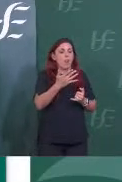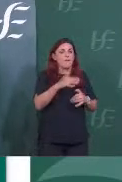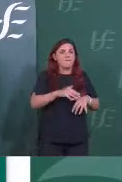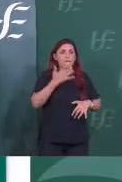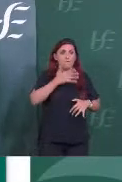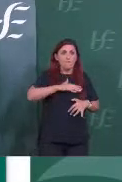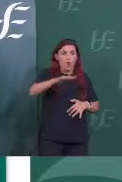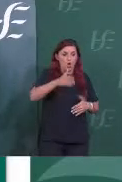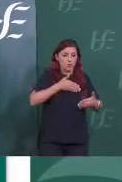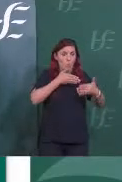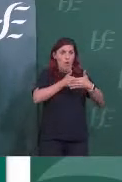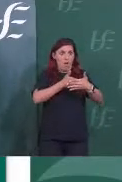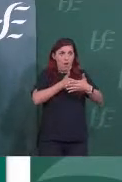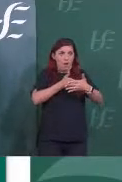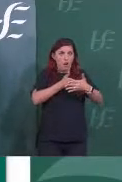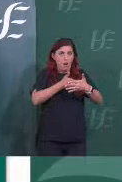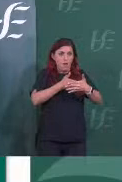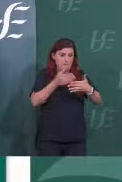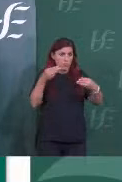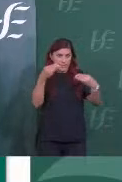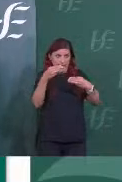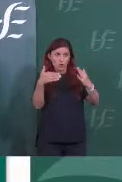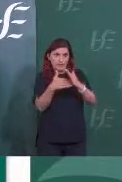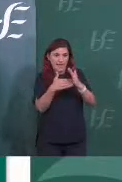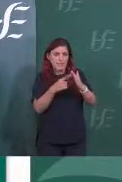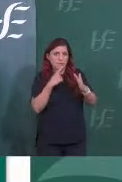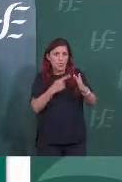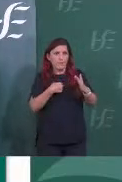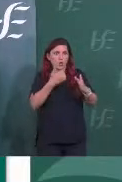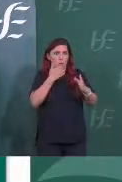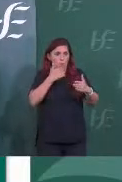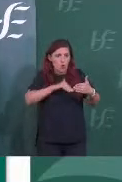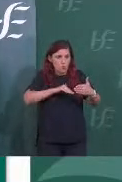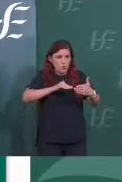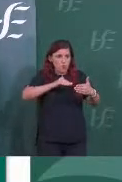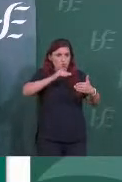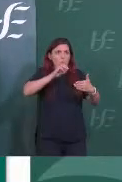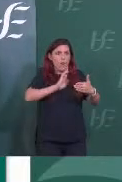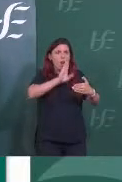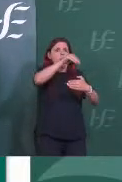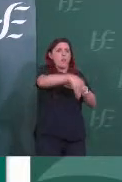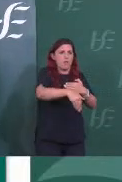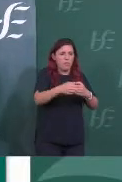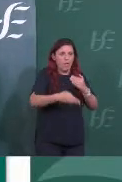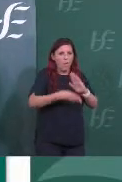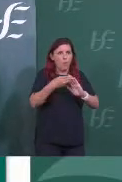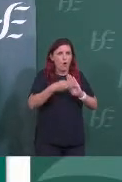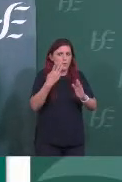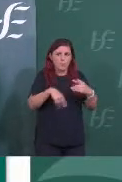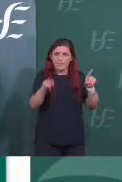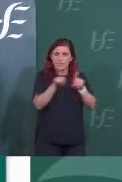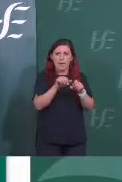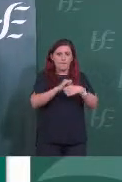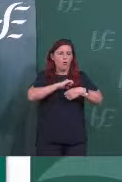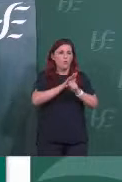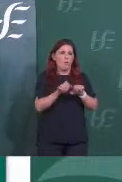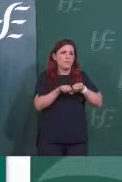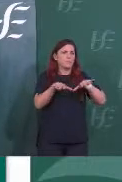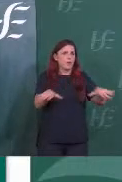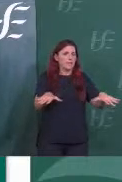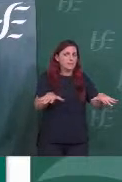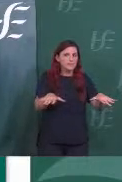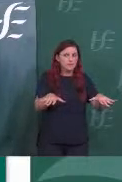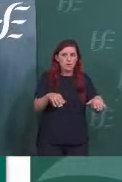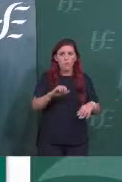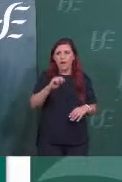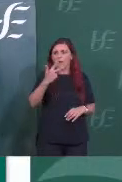holding tight where it matters. We're still seeing very small numbers of outbreaks in nursing homes, community hospitals. That's one in the past week. 3